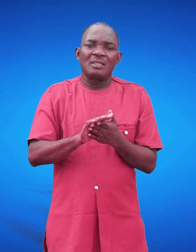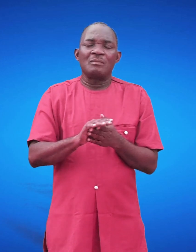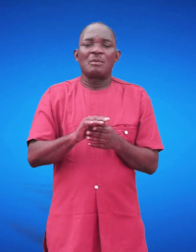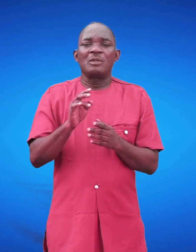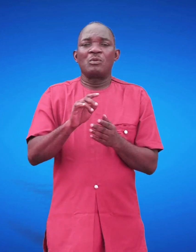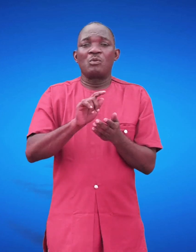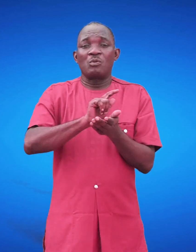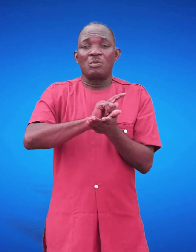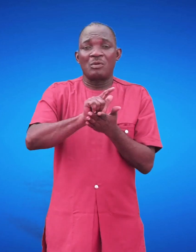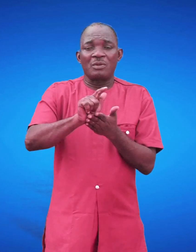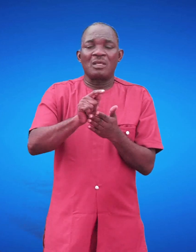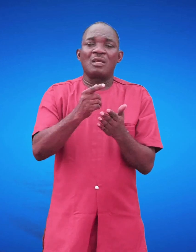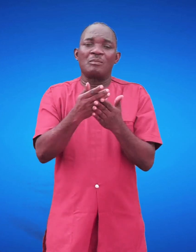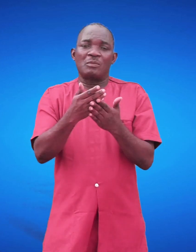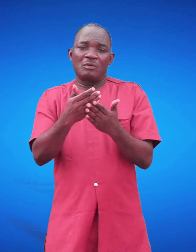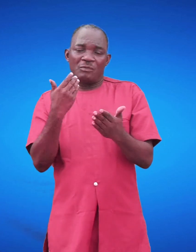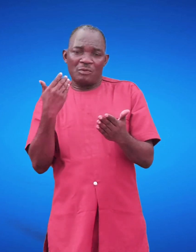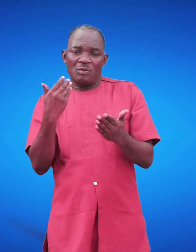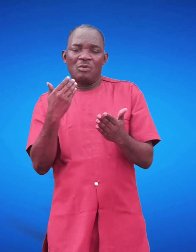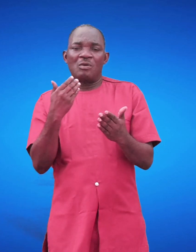days before payment.